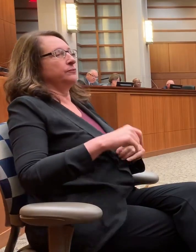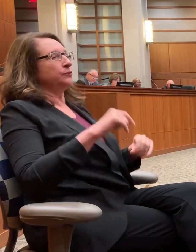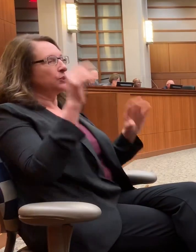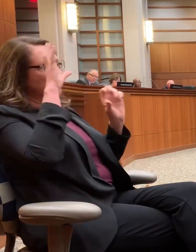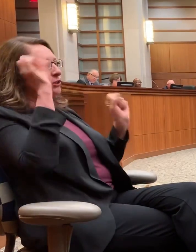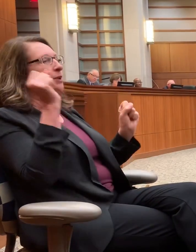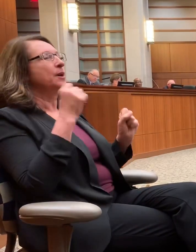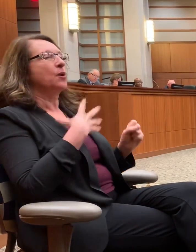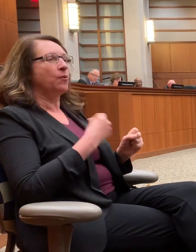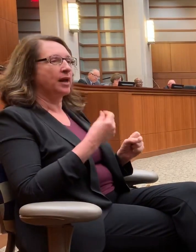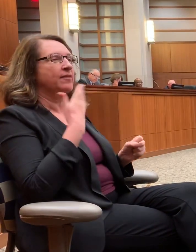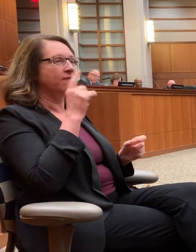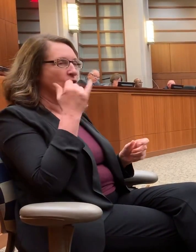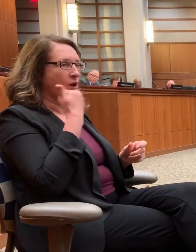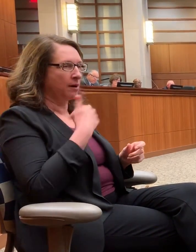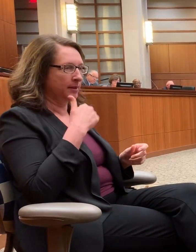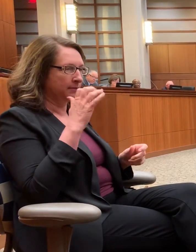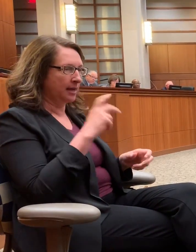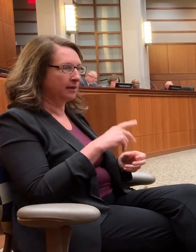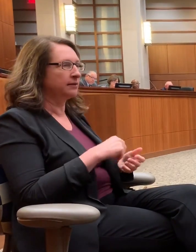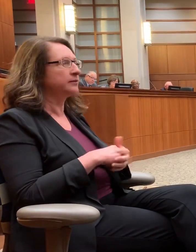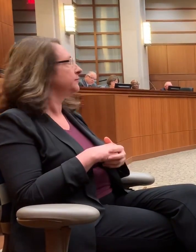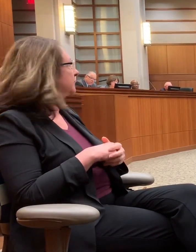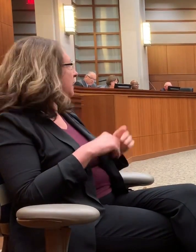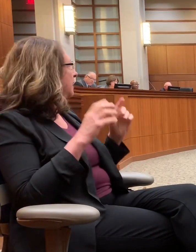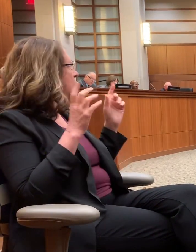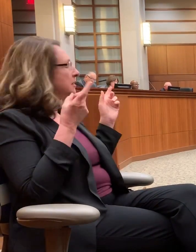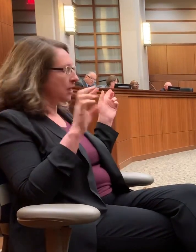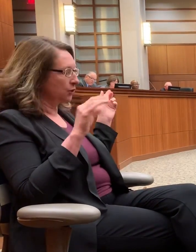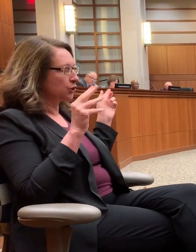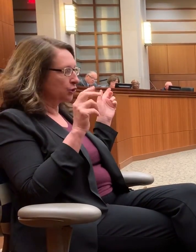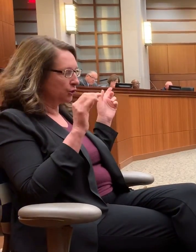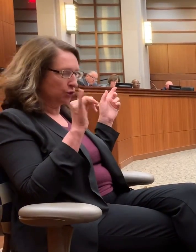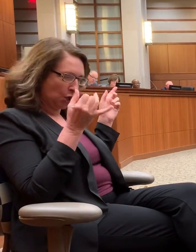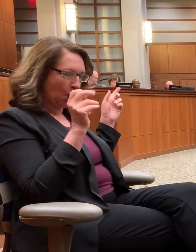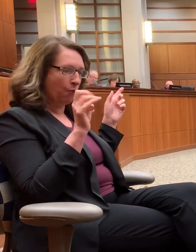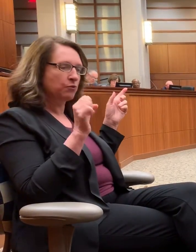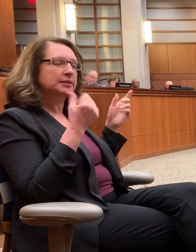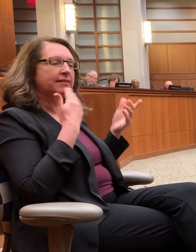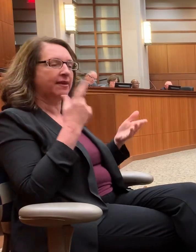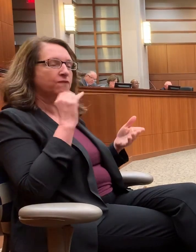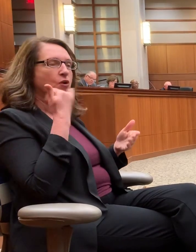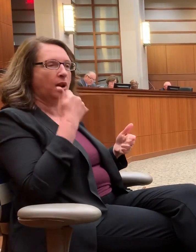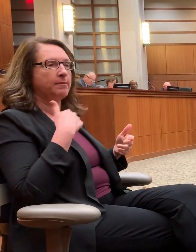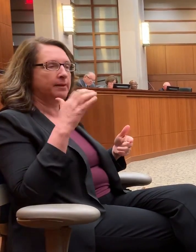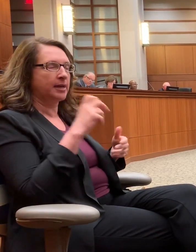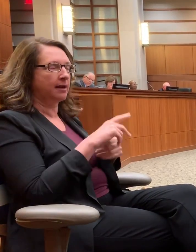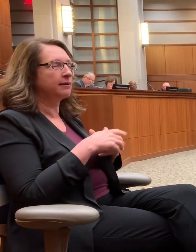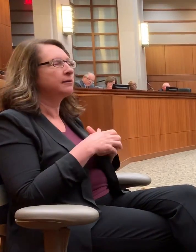Superintendent White, thank you for calling me back. Mr. Jones, Dr. Jones, thank you for calling me back.